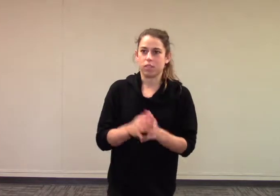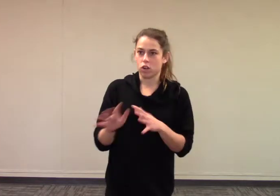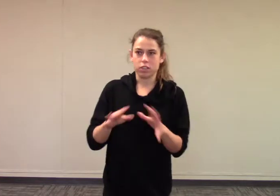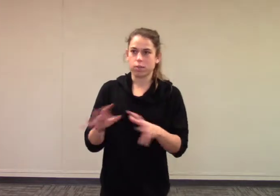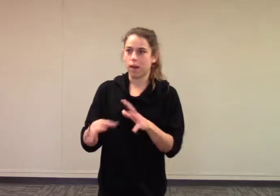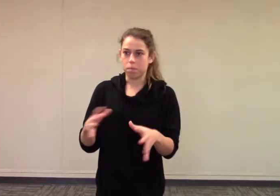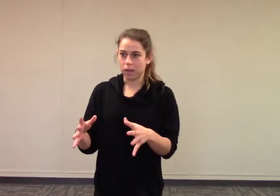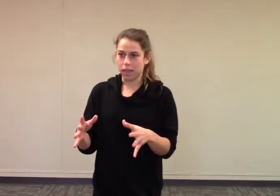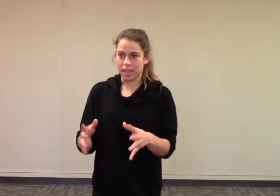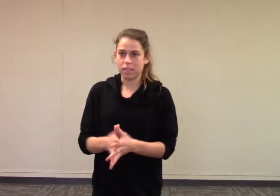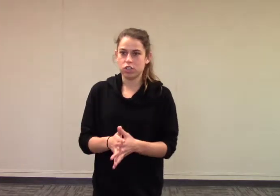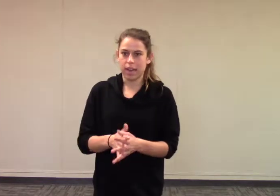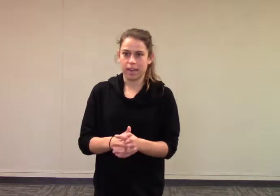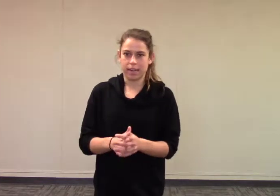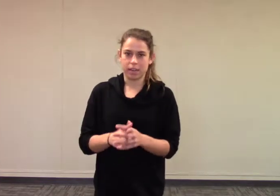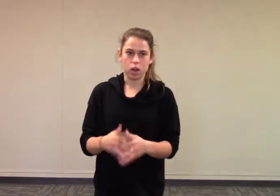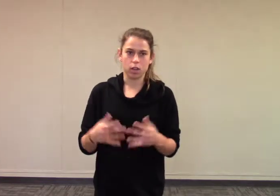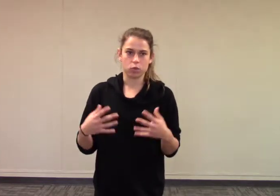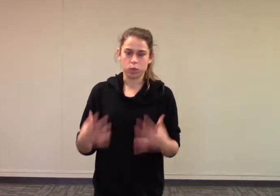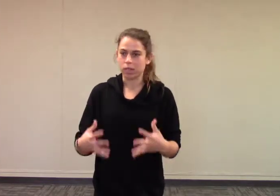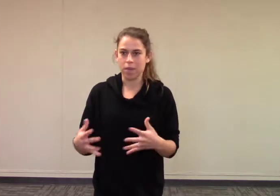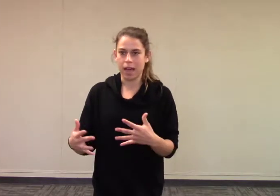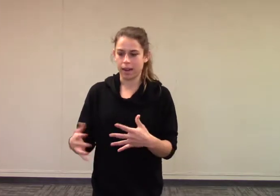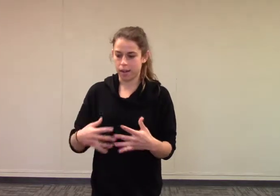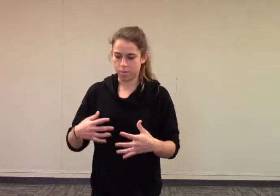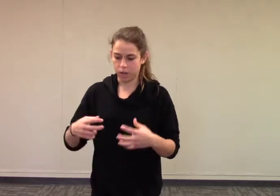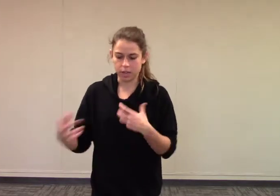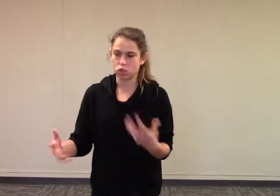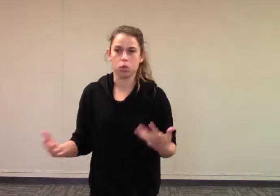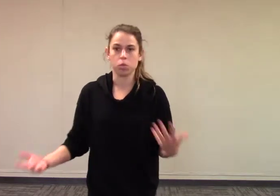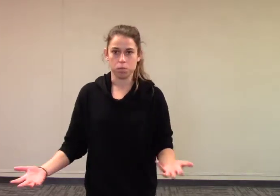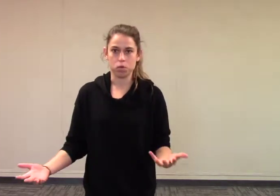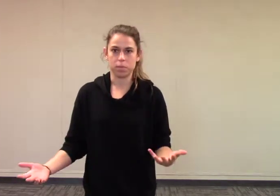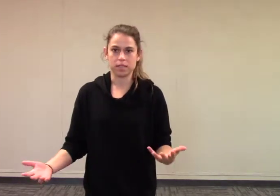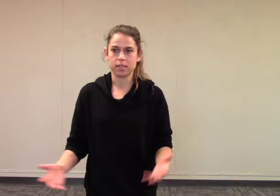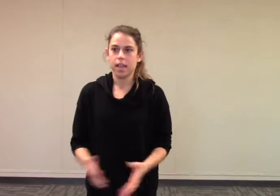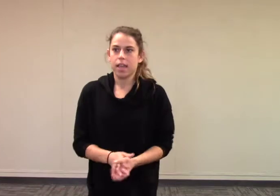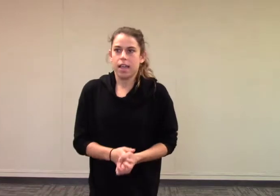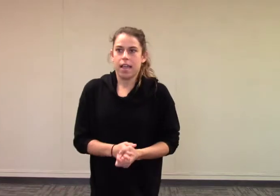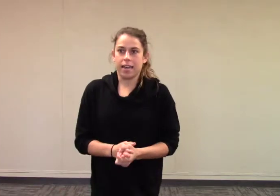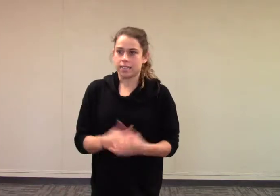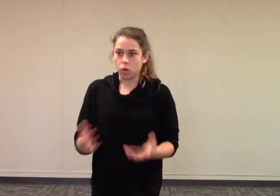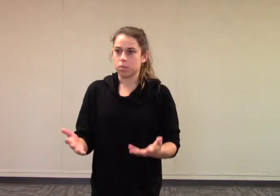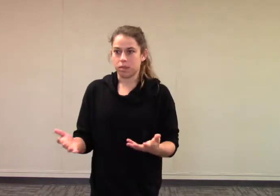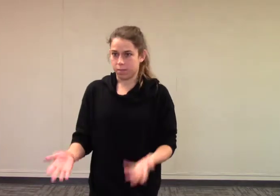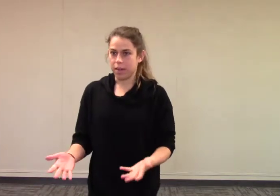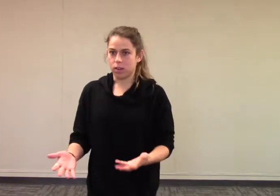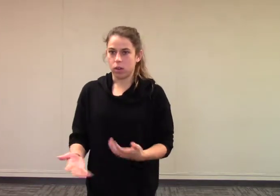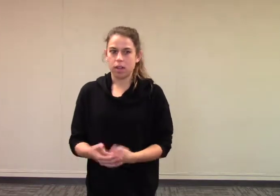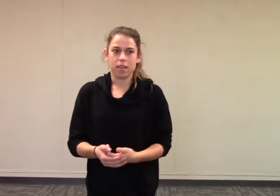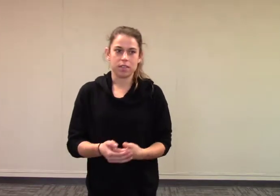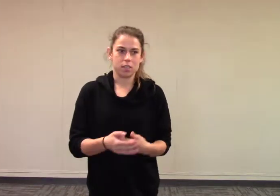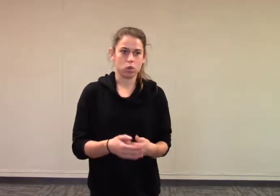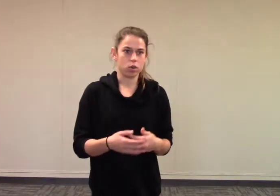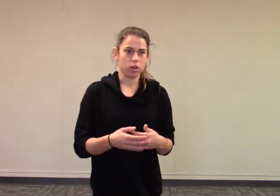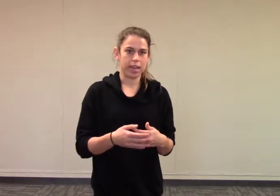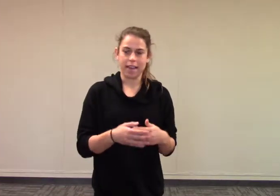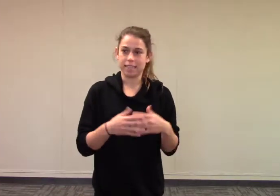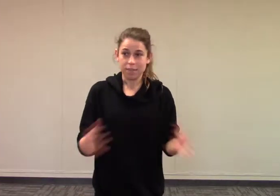starts at around middle age, and it can cause really bad, uncontrollable movements. And it's ultimately fatal. This disorder can